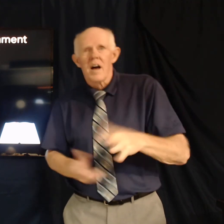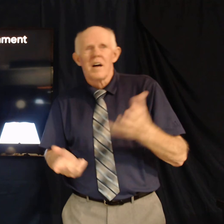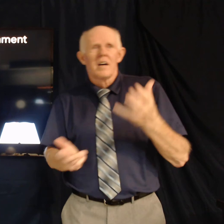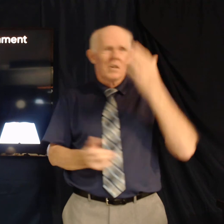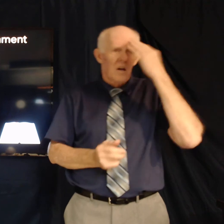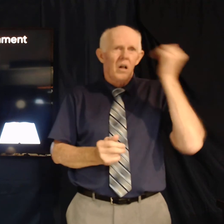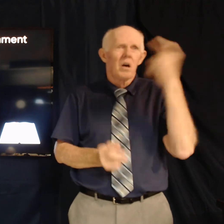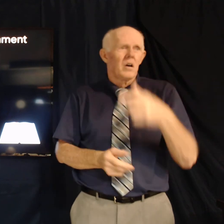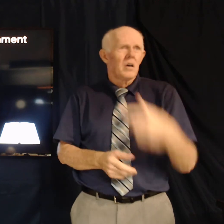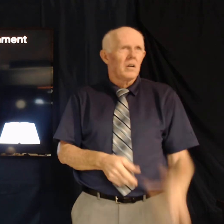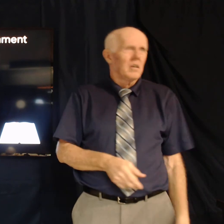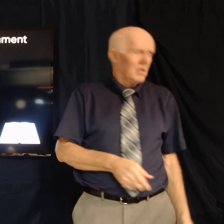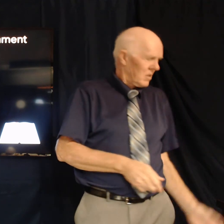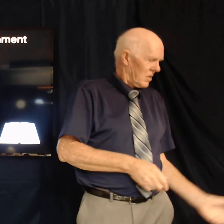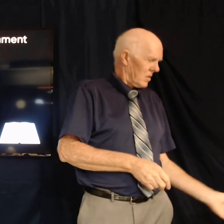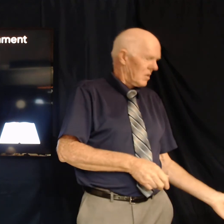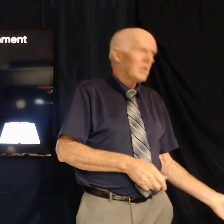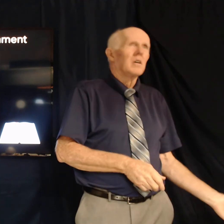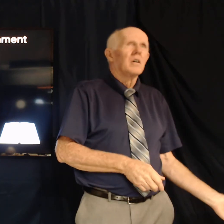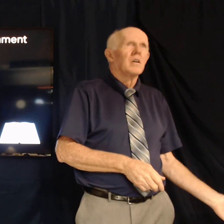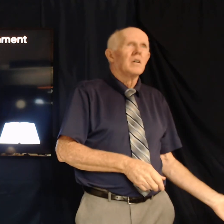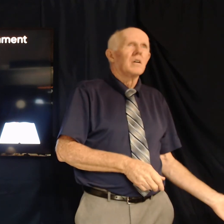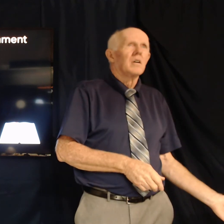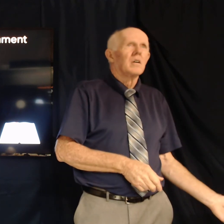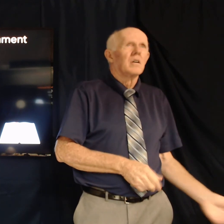But Jesus knows them all, the good and the bad.